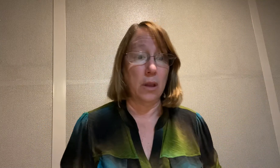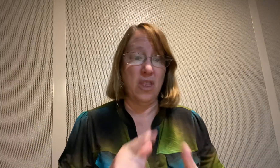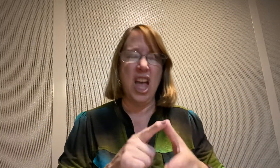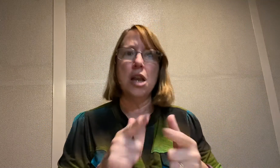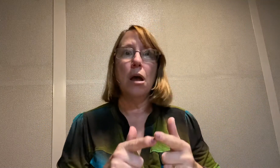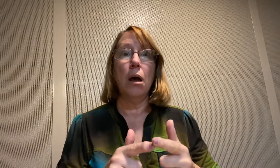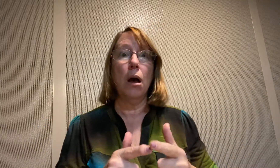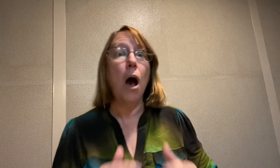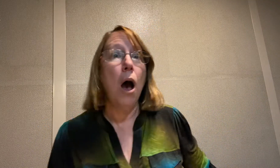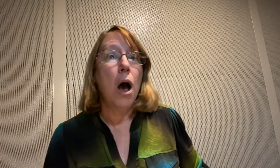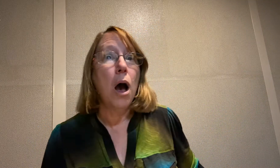Then,